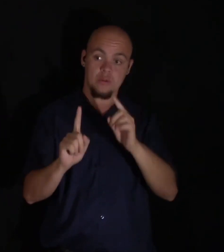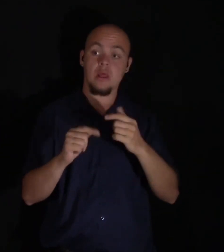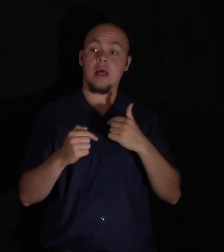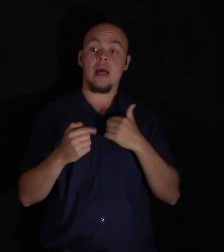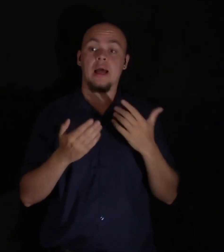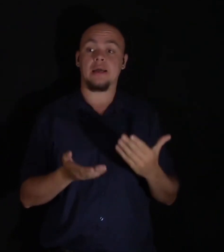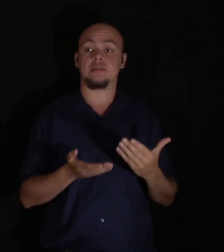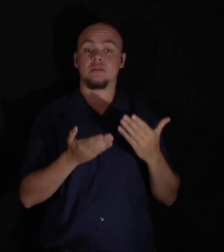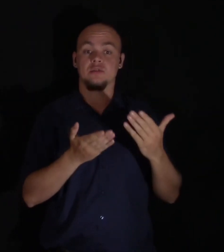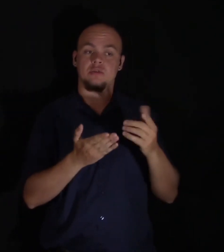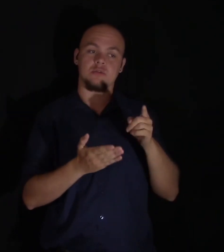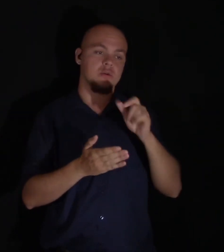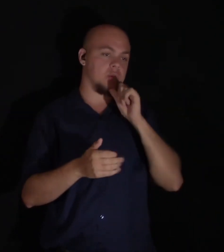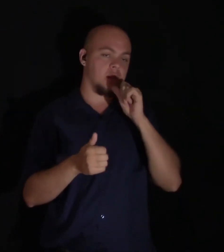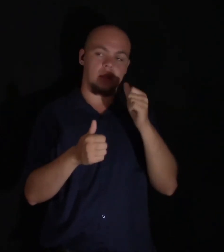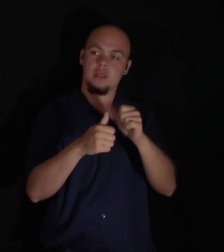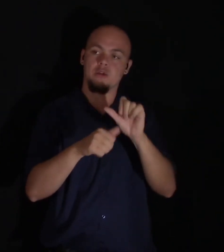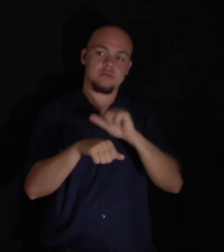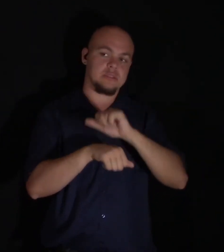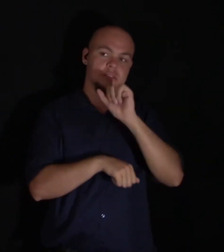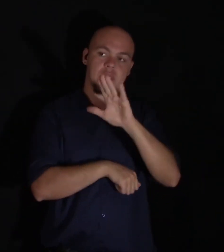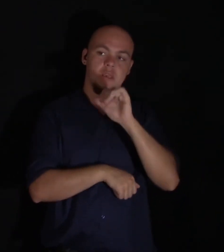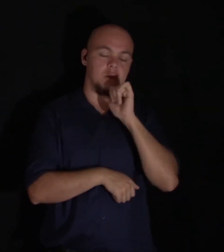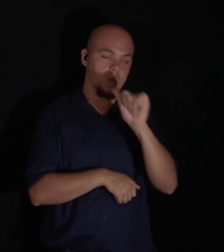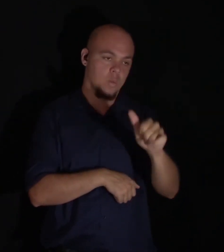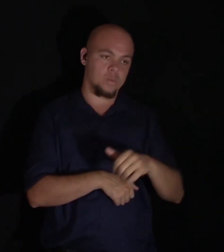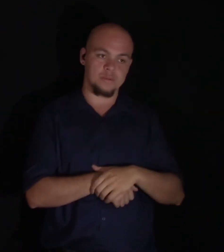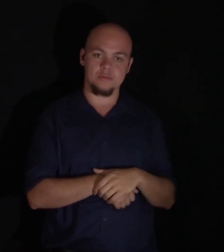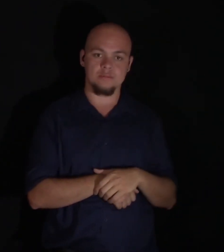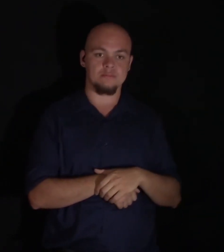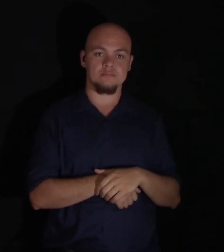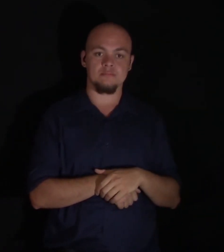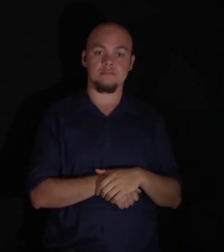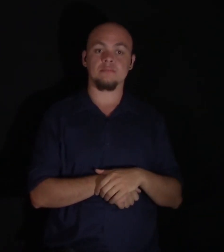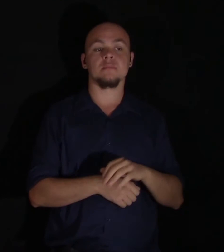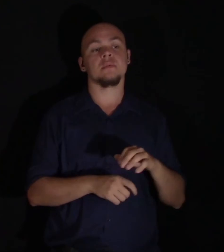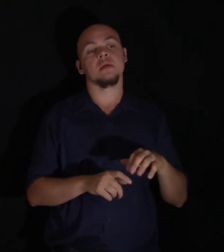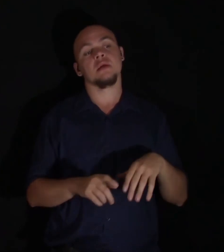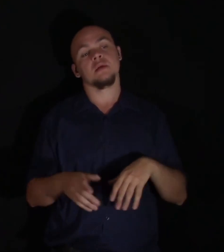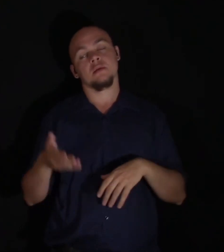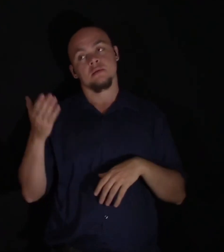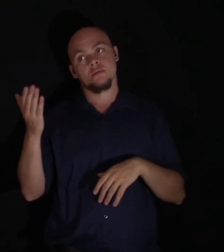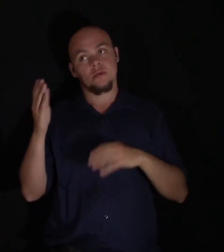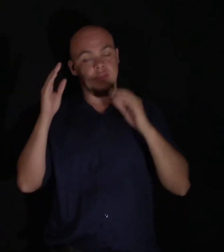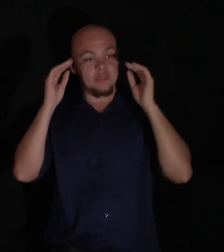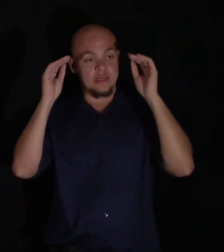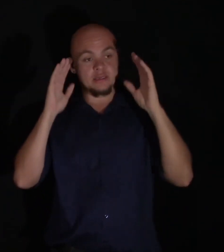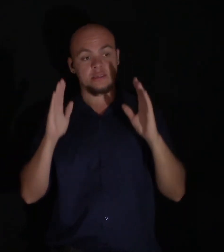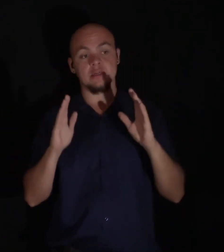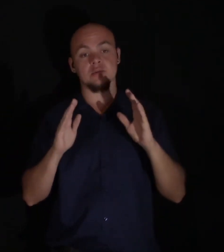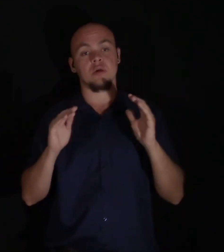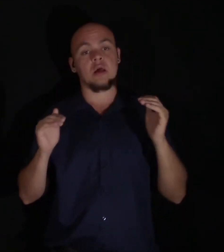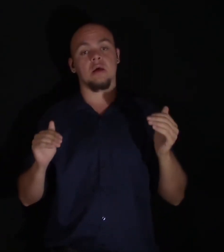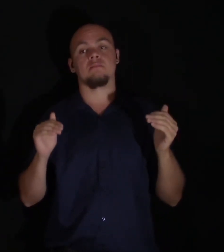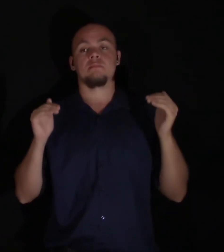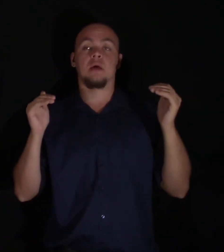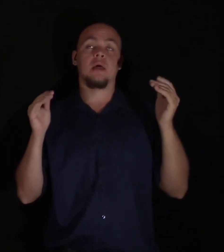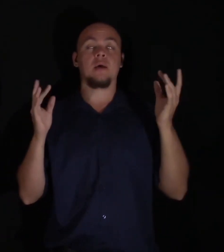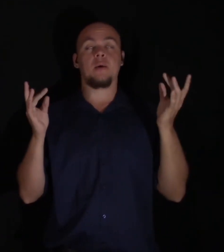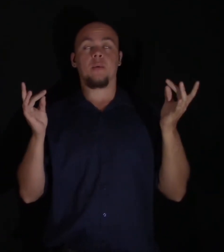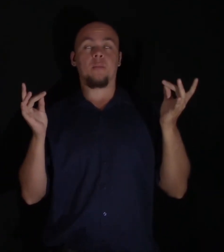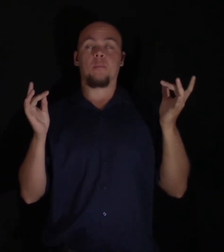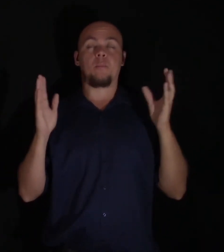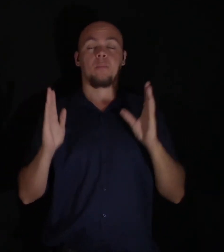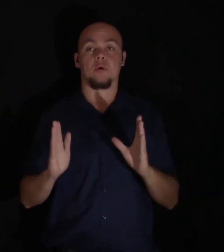suggested that she not mail the letter. Unless her teacher were a highly evolved Zen Buddhist-like